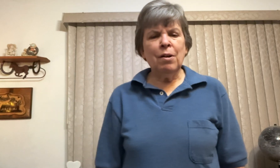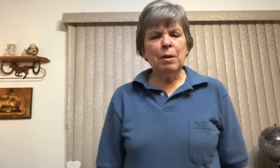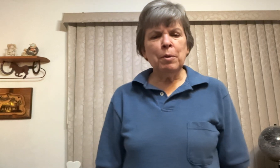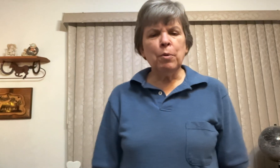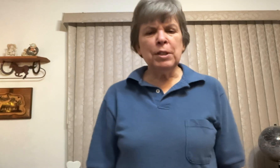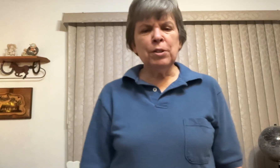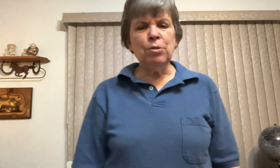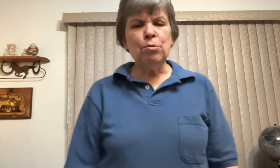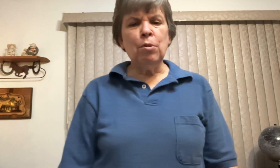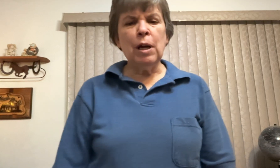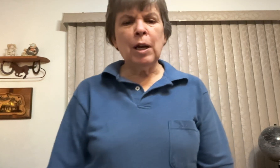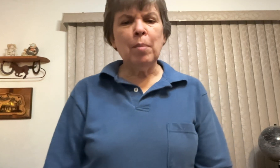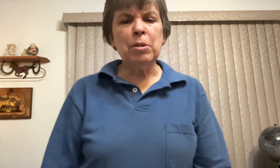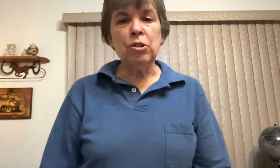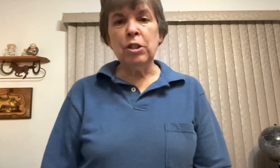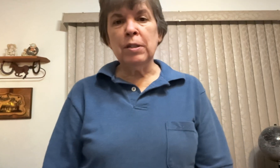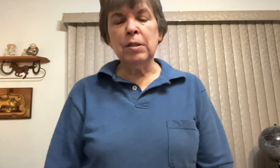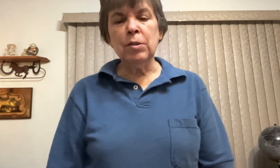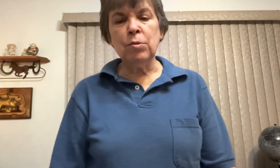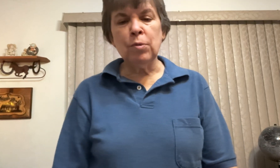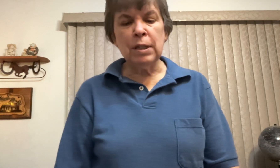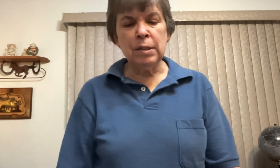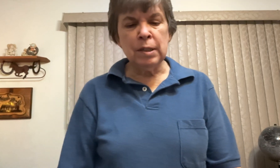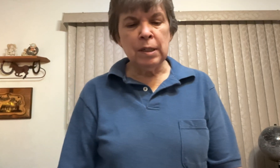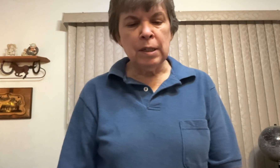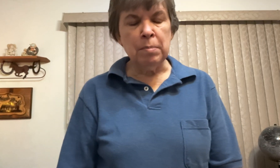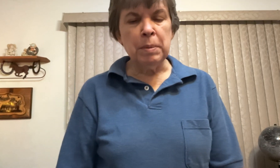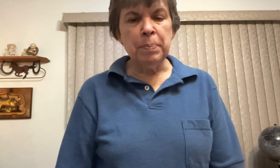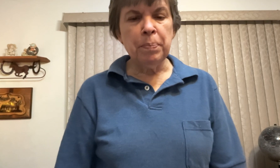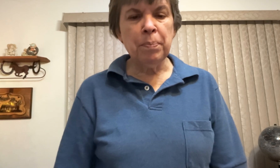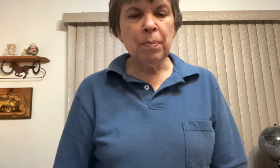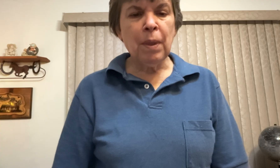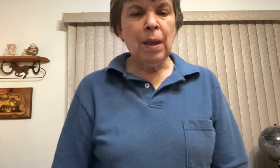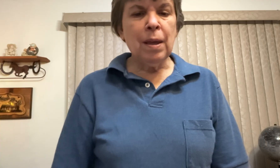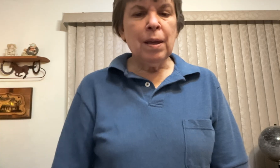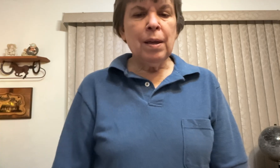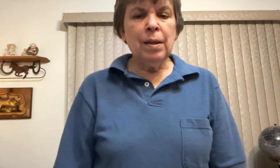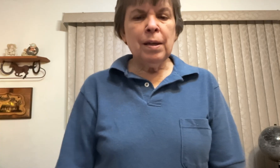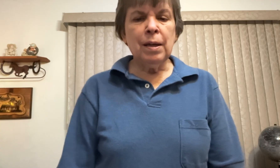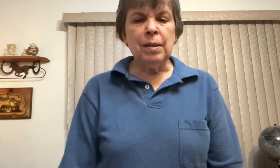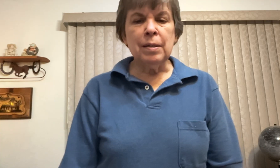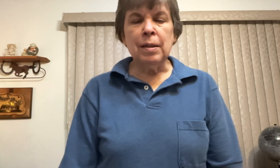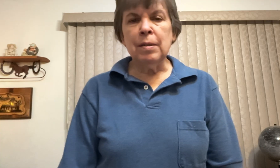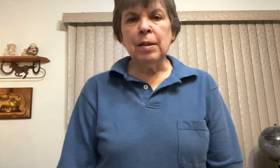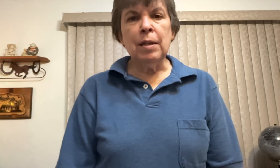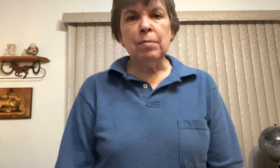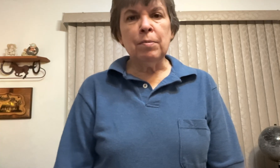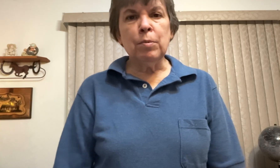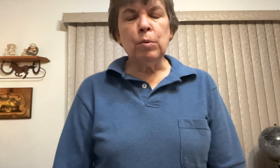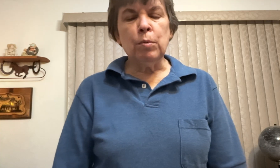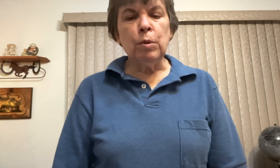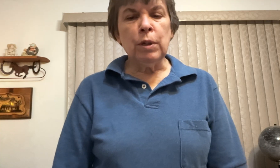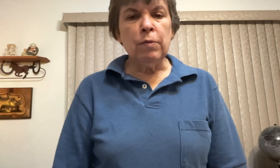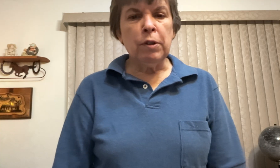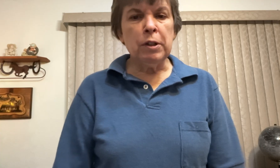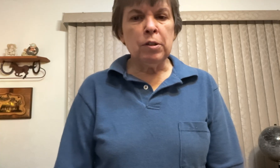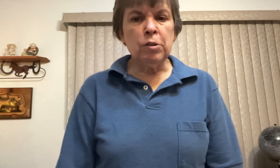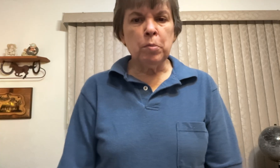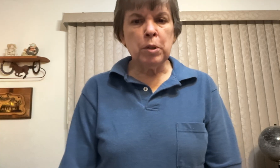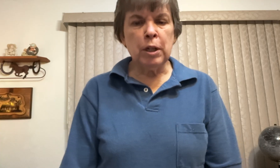All right, we're going to do Come to Jesus, Rest in Him. And again, we'll look at various interpretations